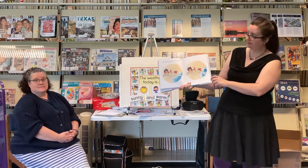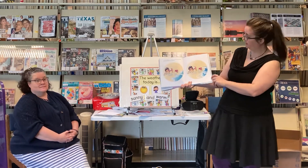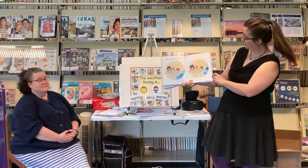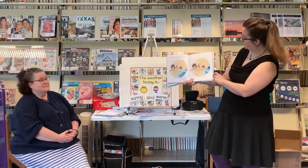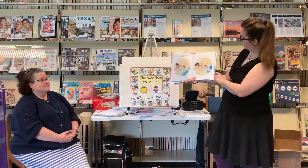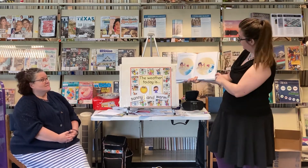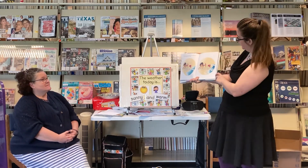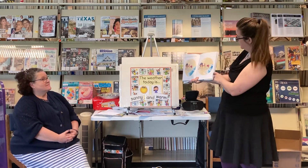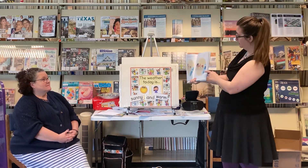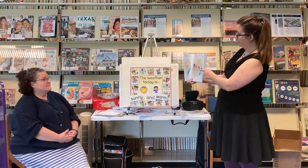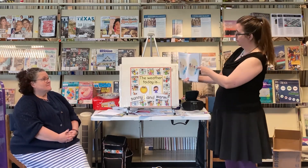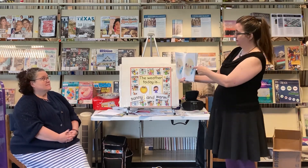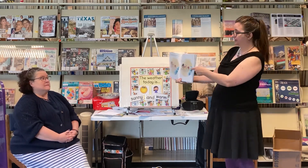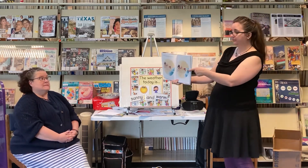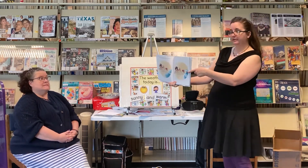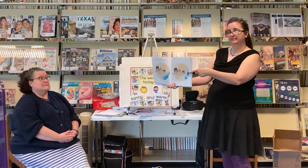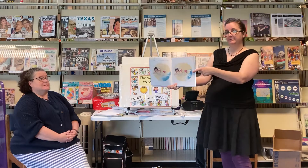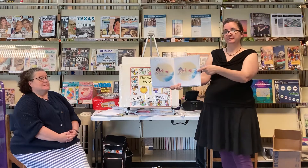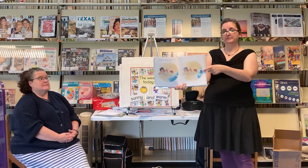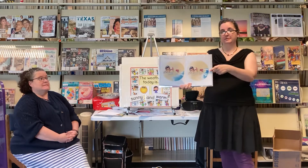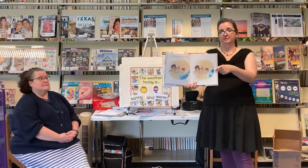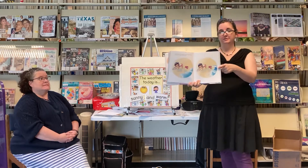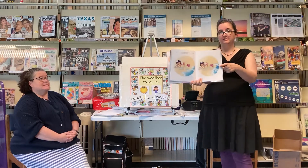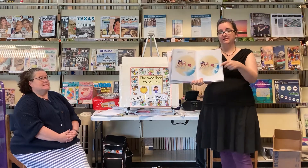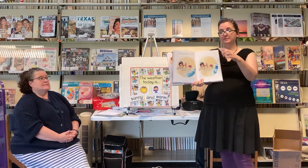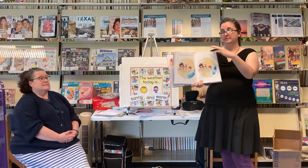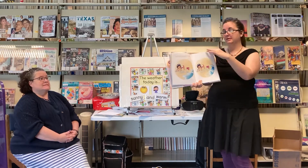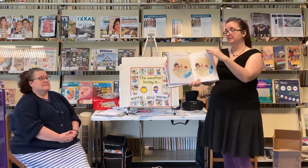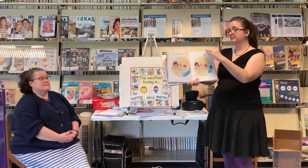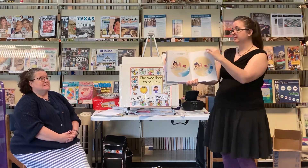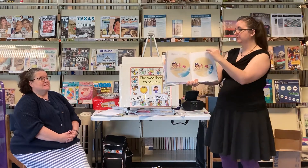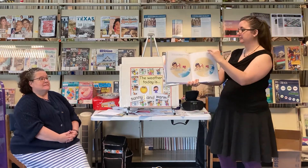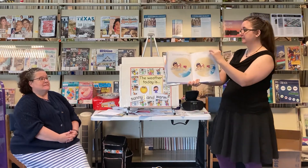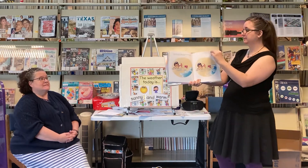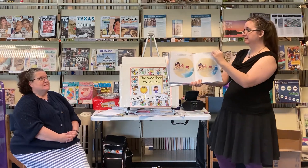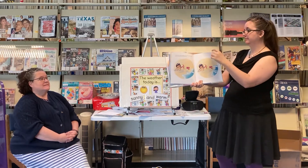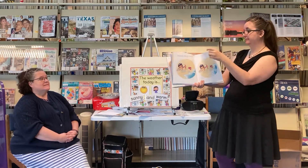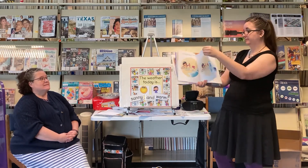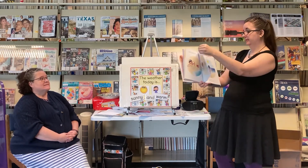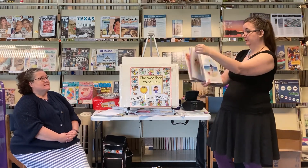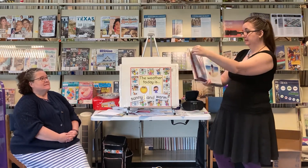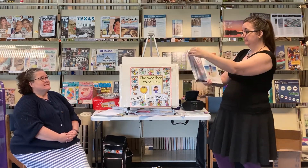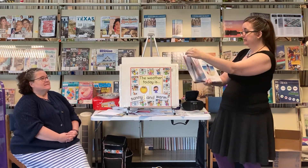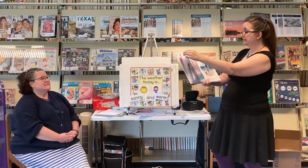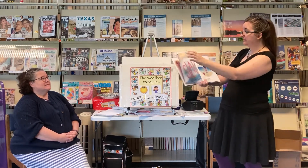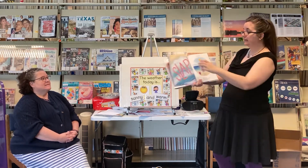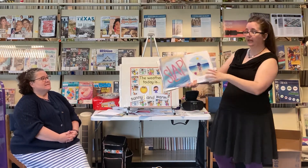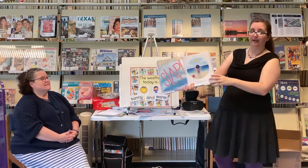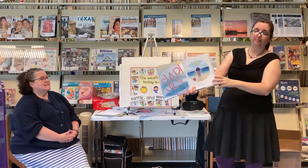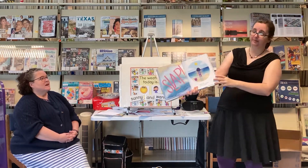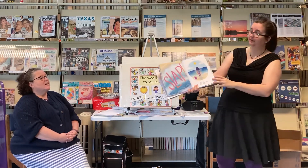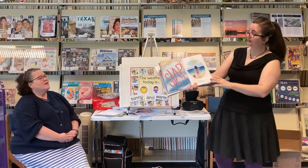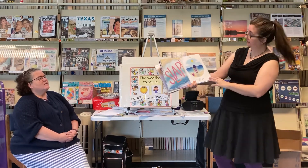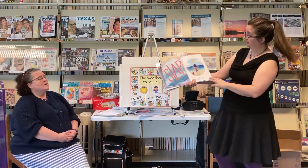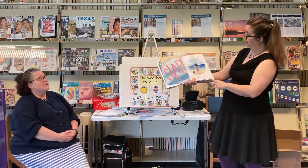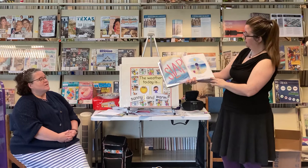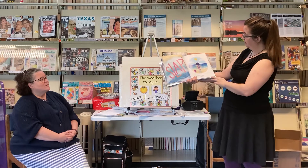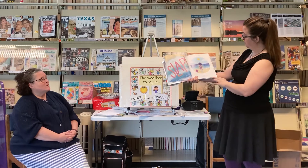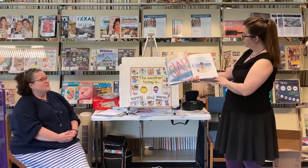an eye on Ocean. So she's watching. The Ocean's coming to get her castle. Slap! Oh no!